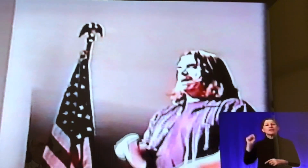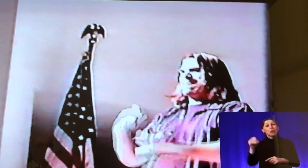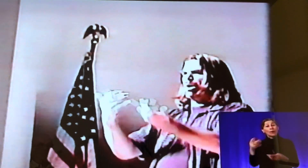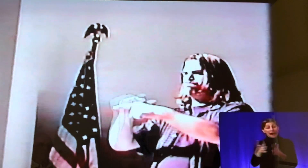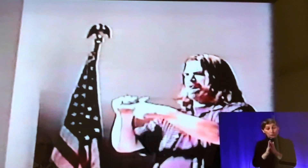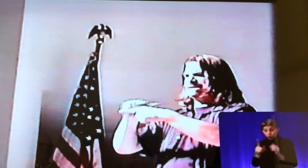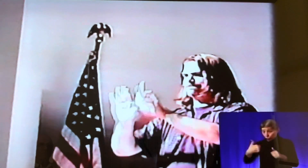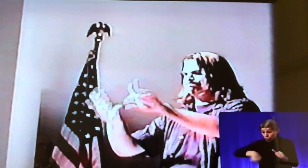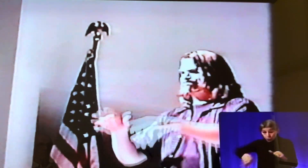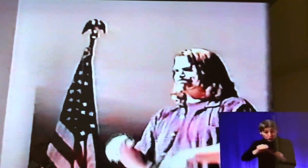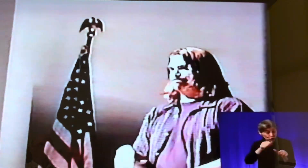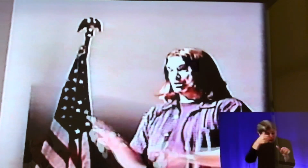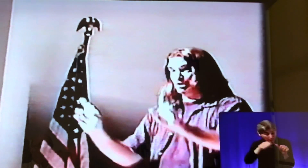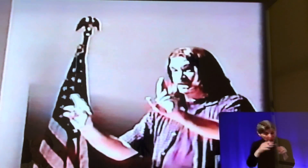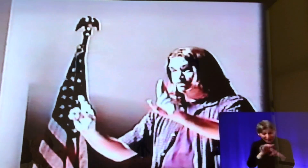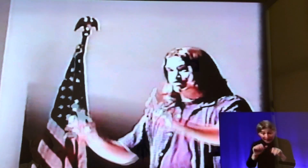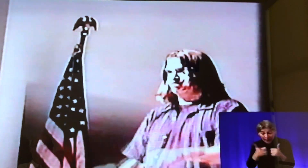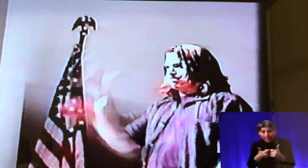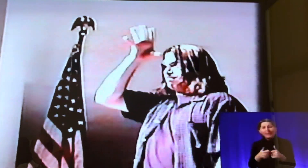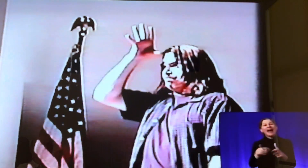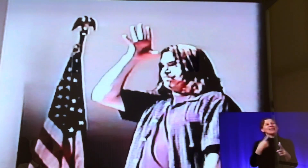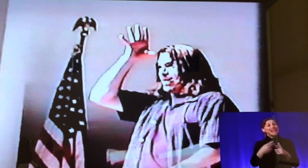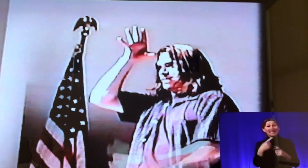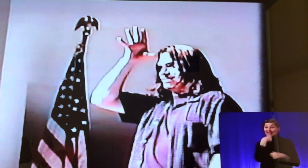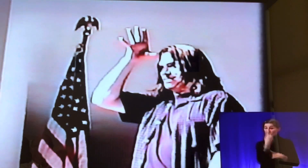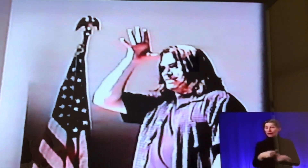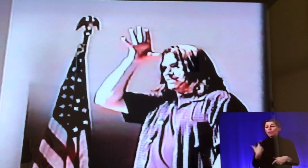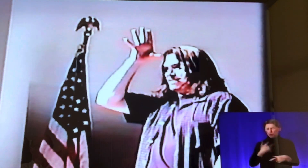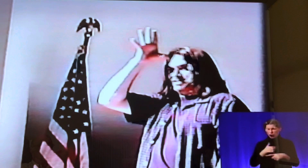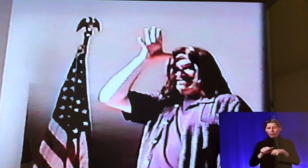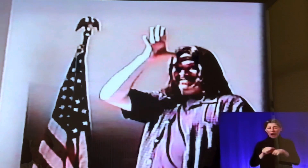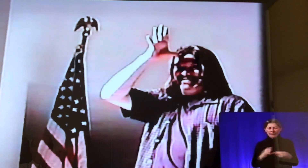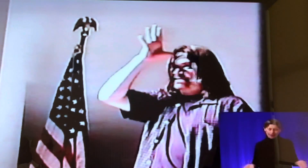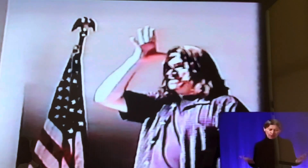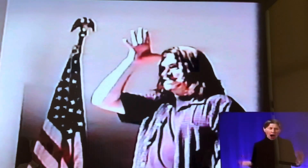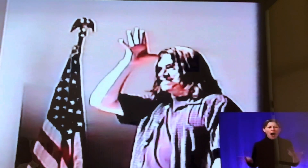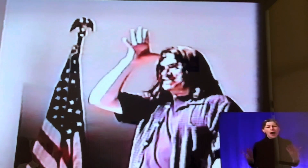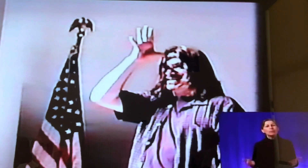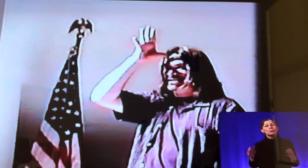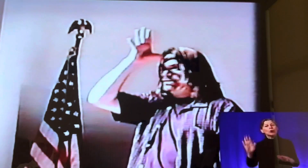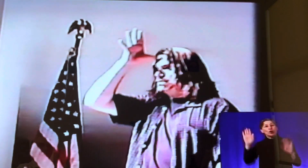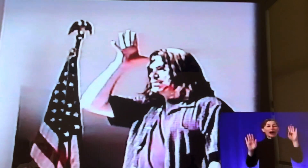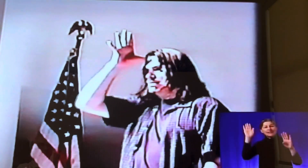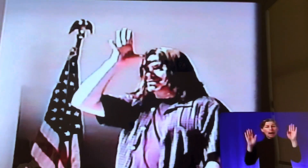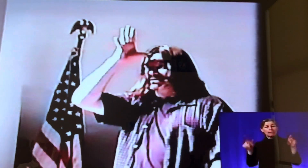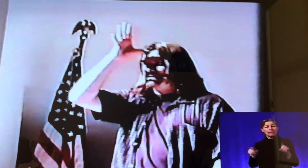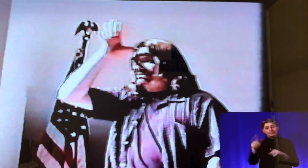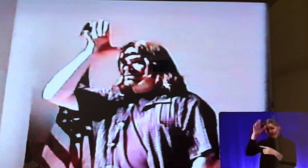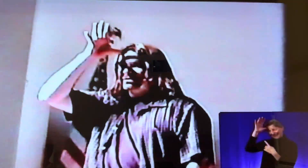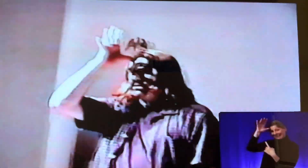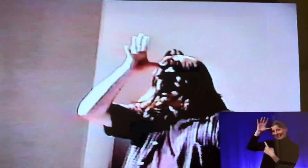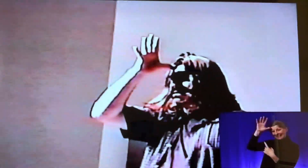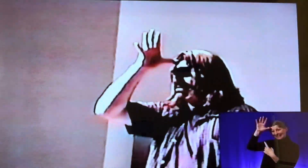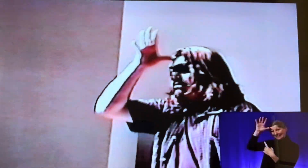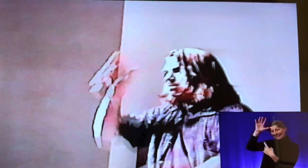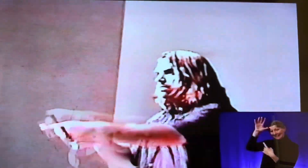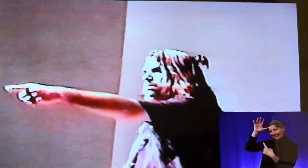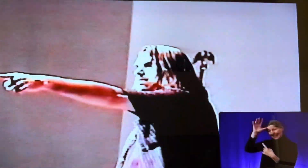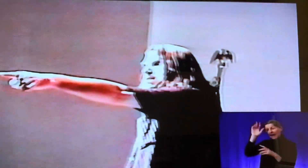game? Then he says to them, we're going to practice. Come on, guys, put your hand up like this. He starts looking at the audience,